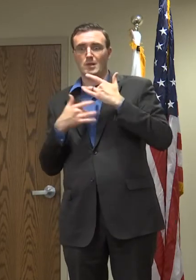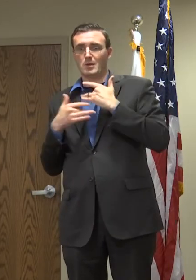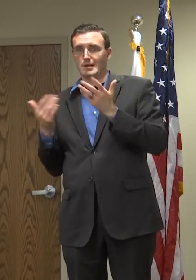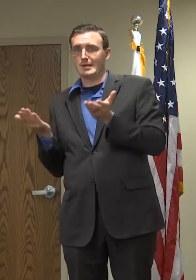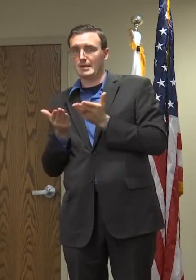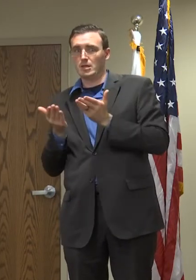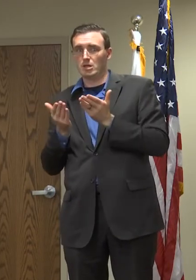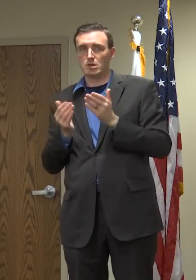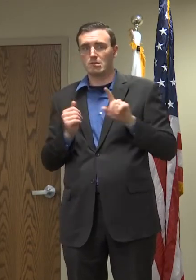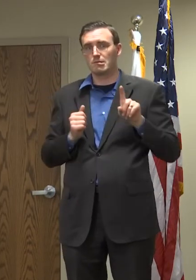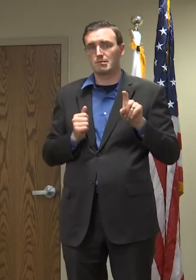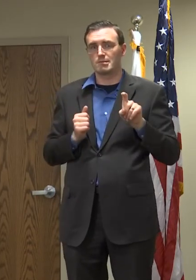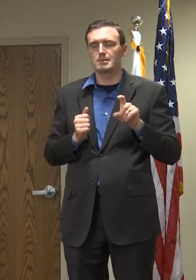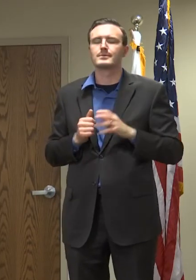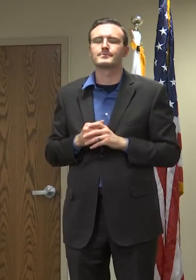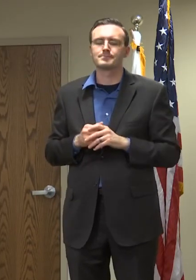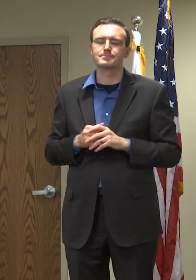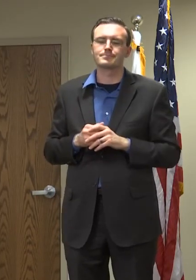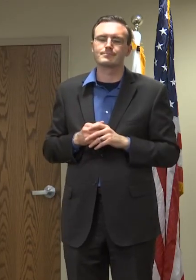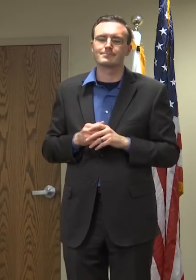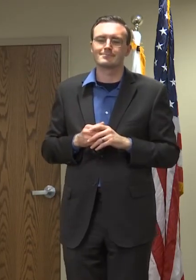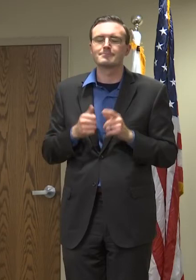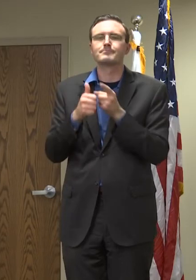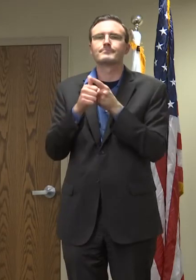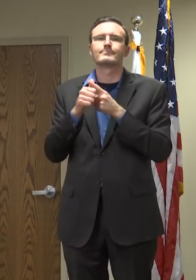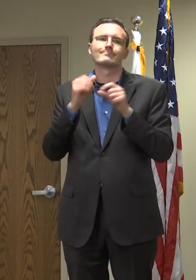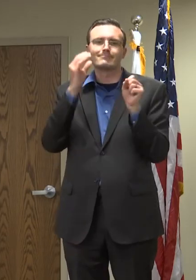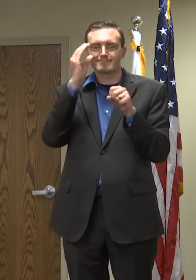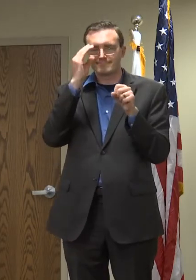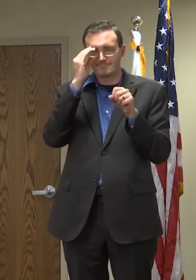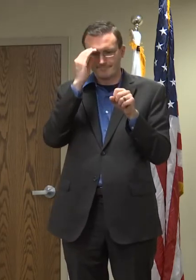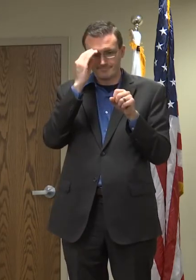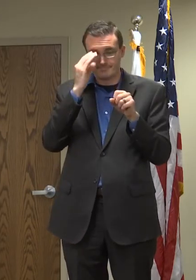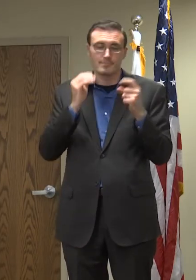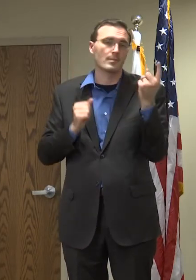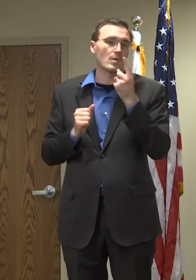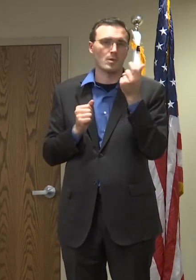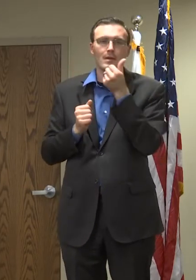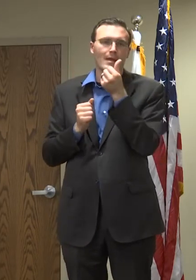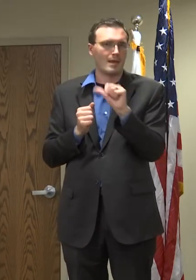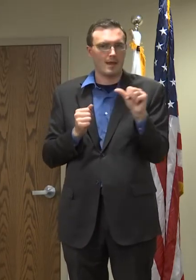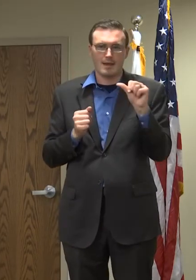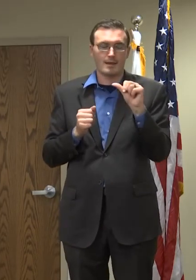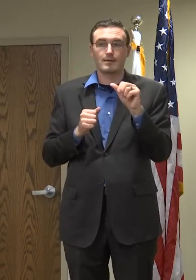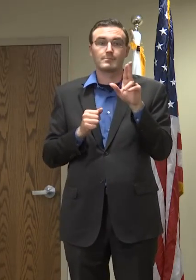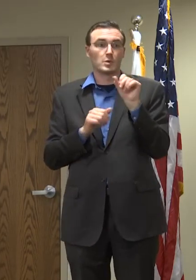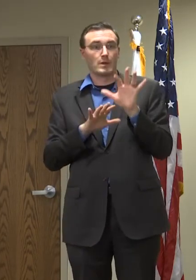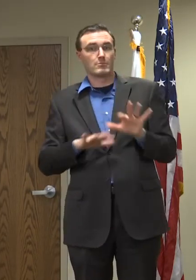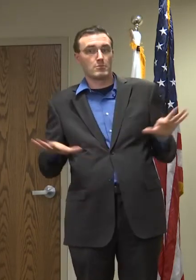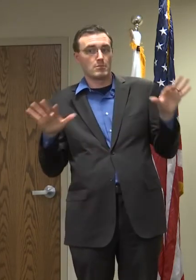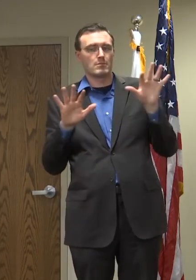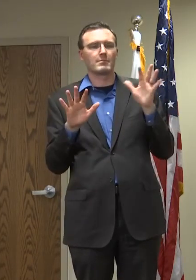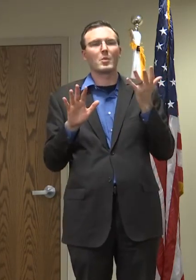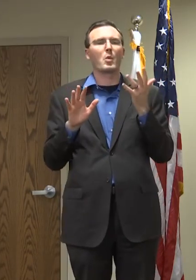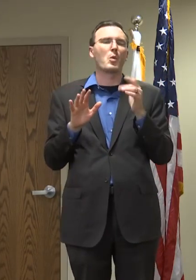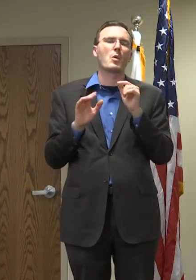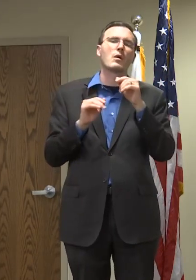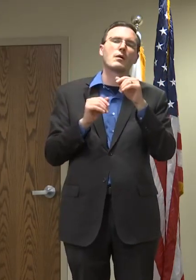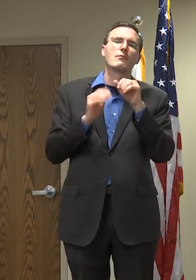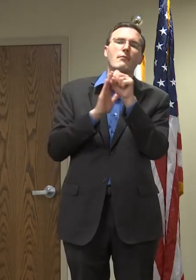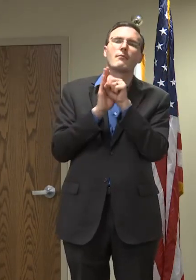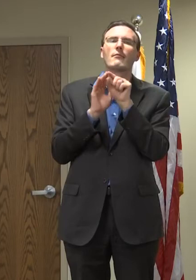I was going to say, yes, we are always concerned when we see adjacent areas and other parts of the country continue to rise in infection